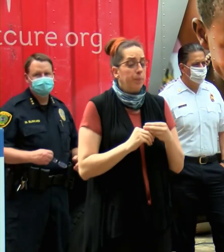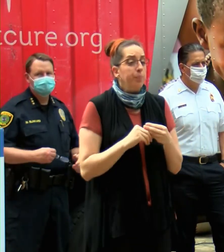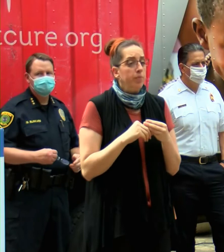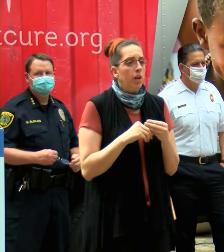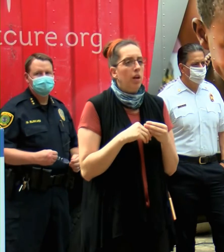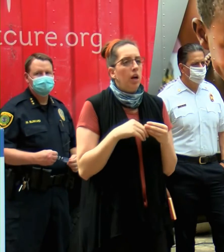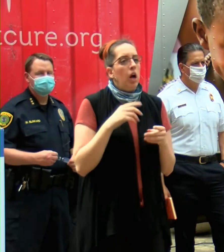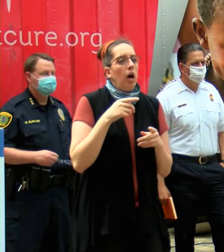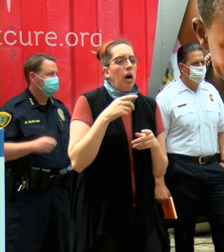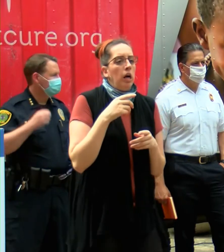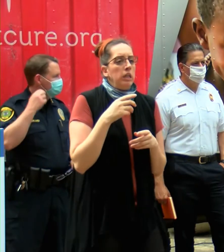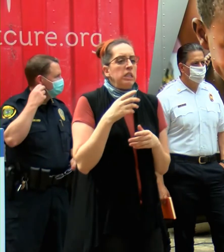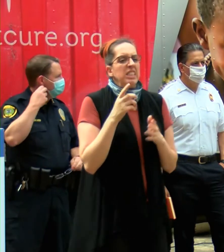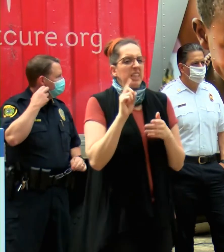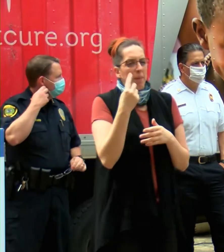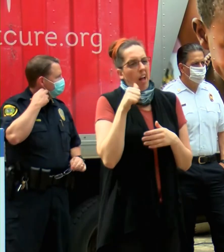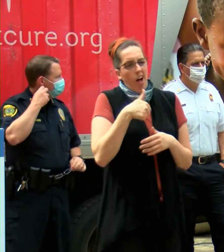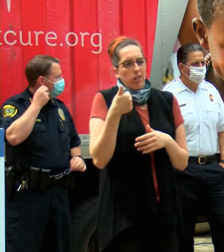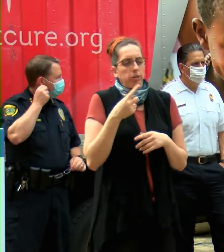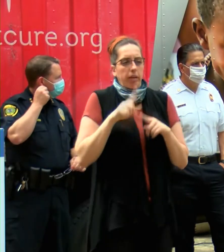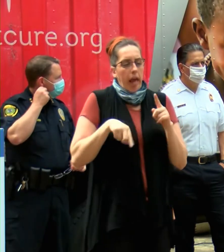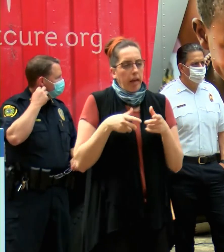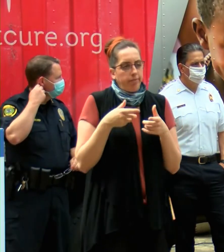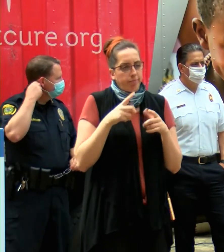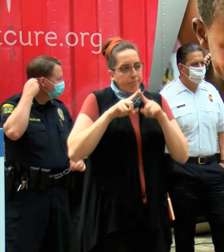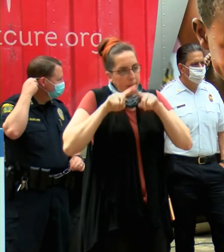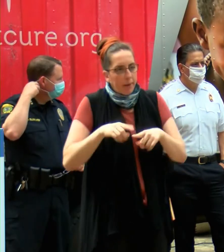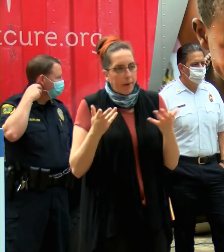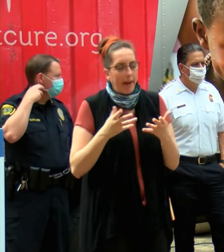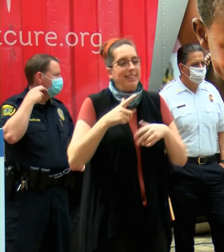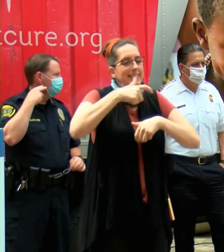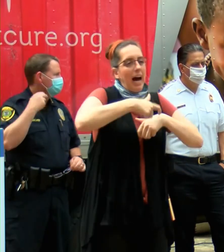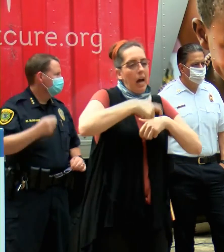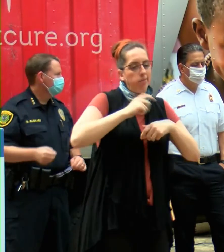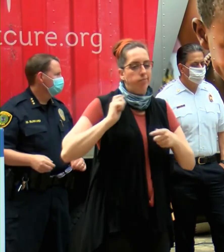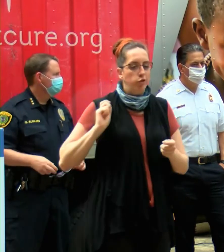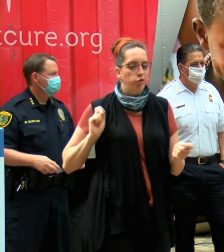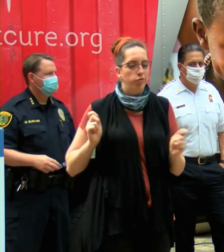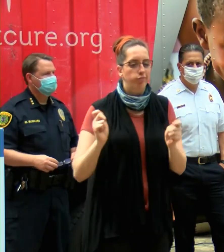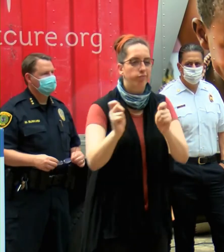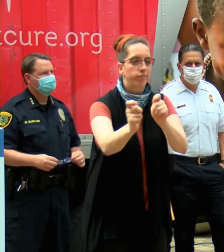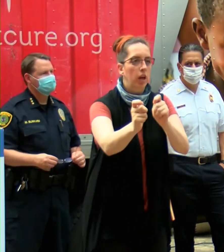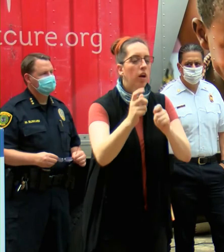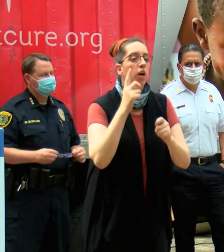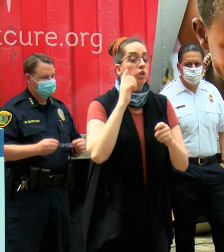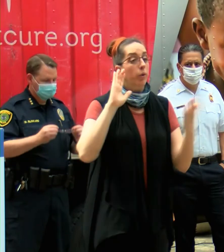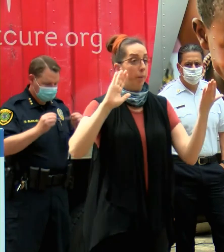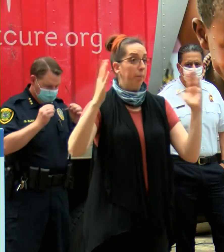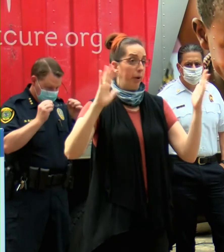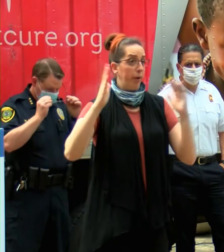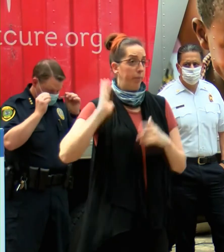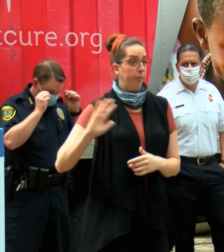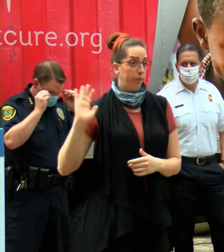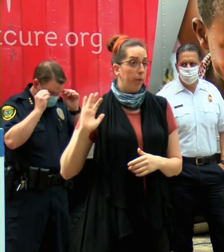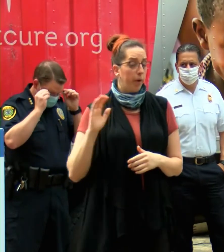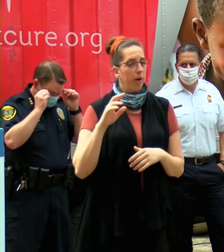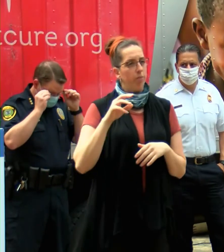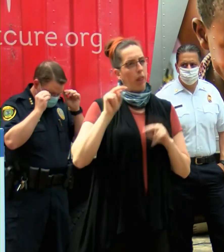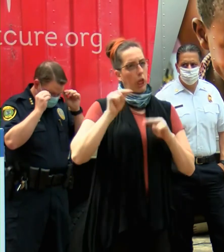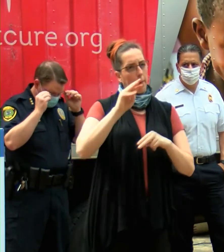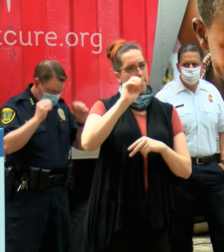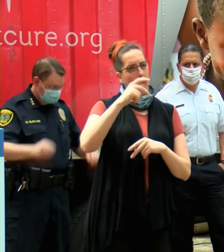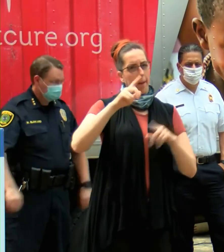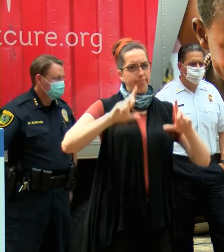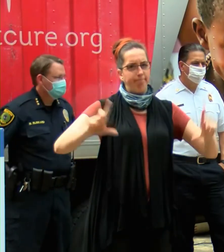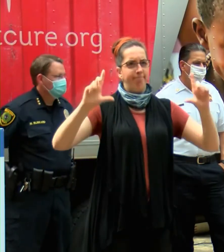also biased by the time in the evolution of this whole thing. So I've used the analogy before that when we look at the map, it's